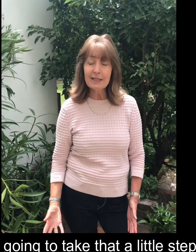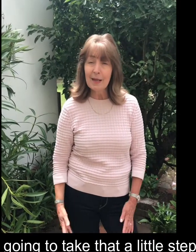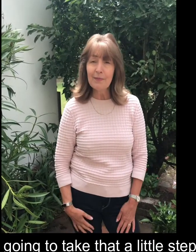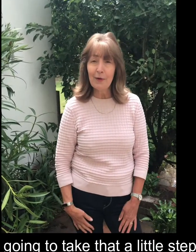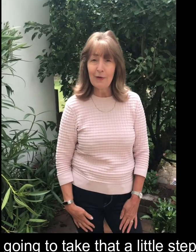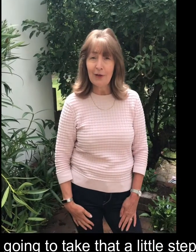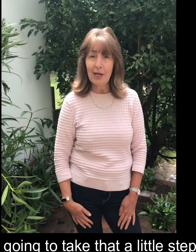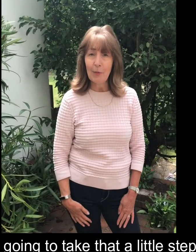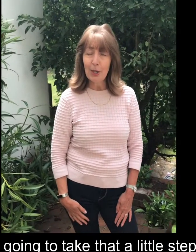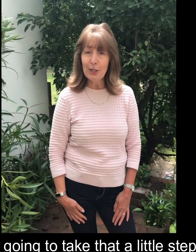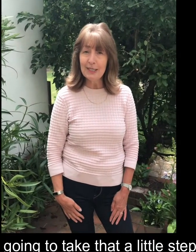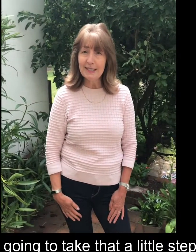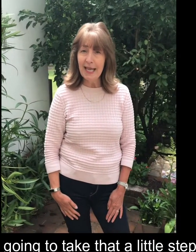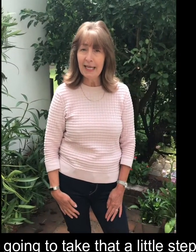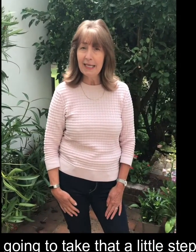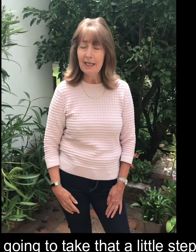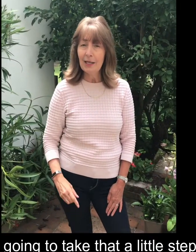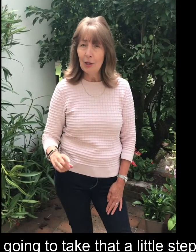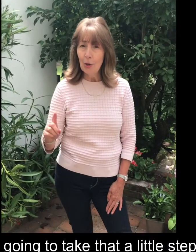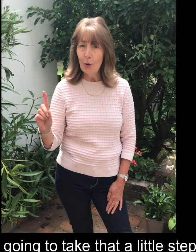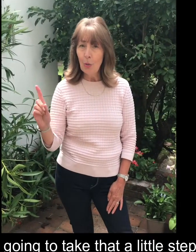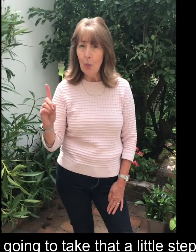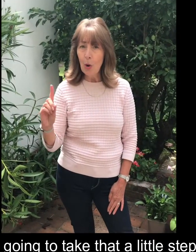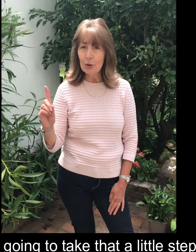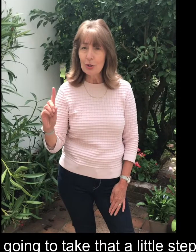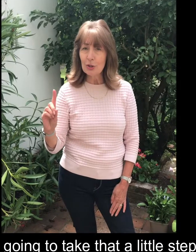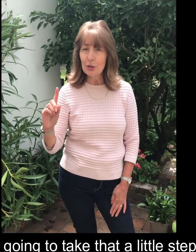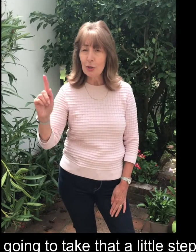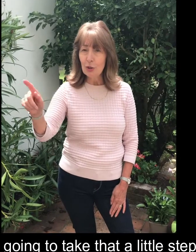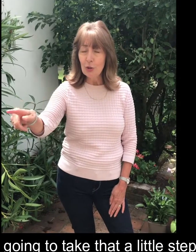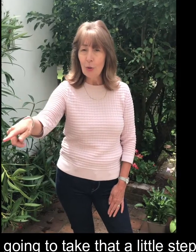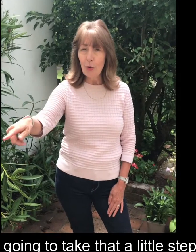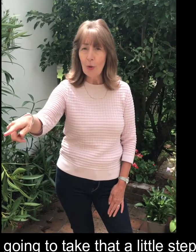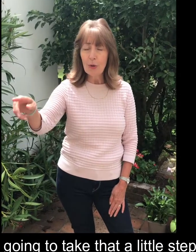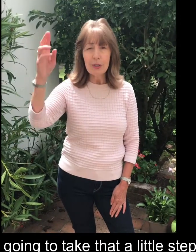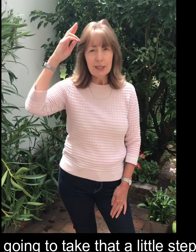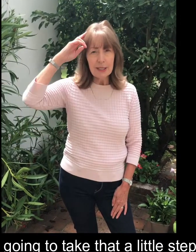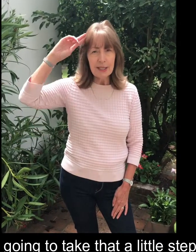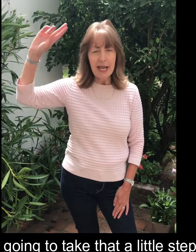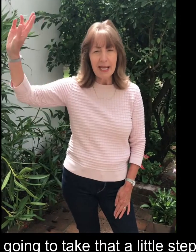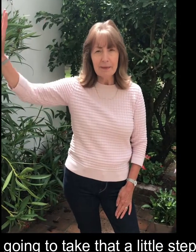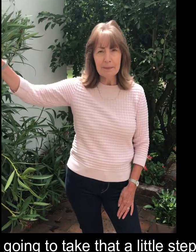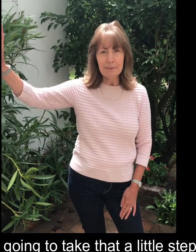step further, and we're going to say, what's your name?